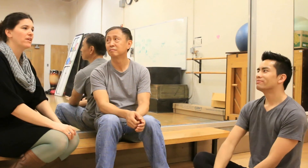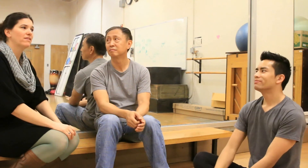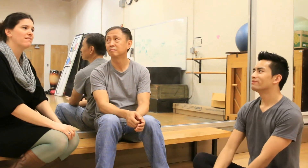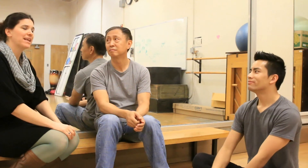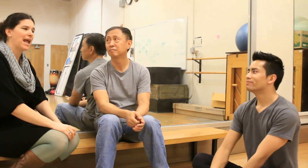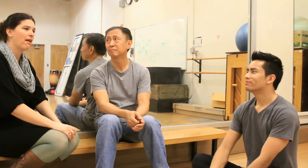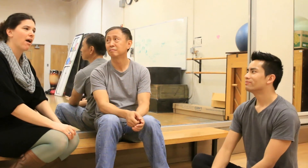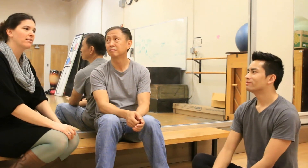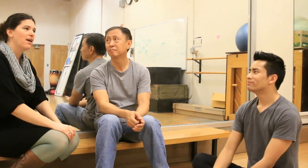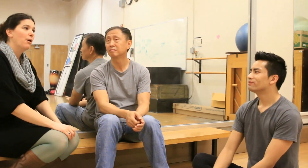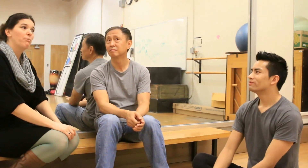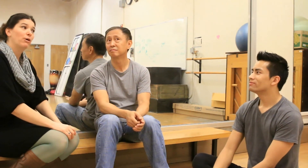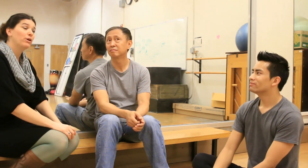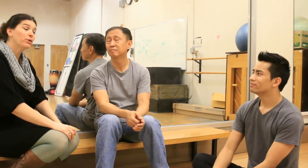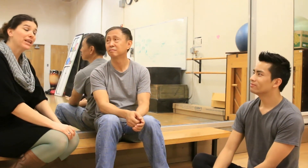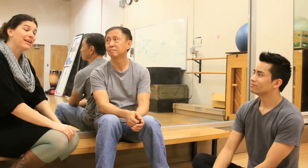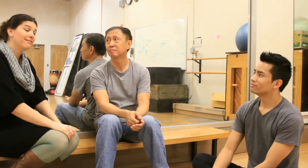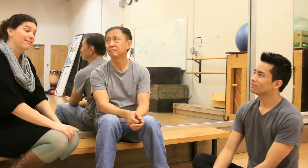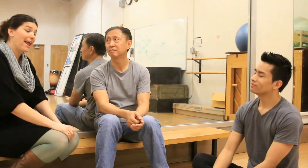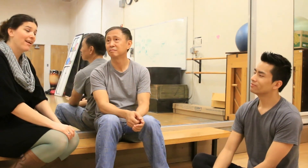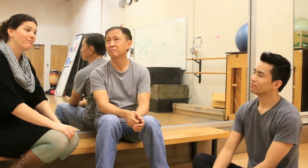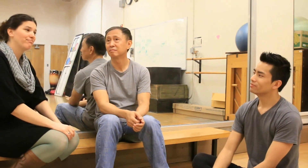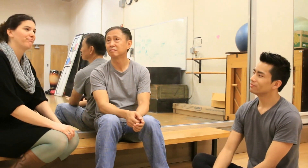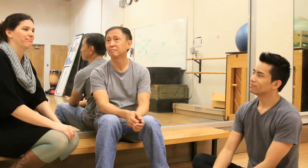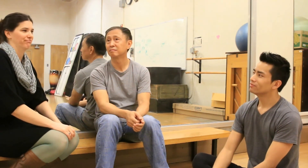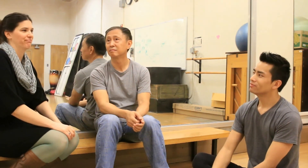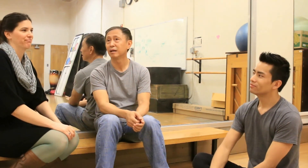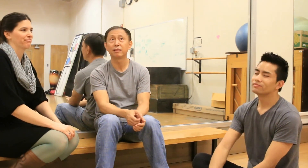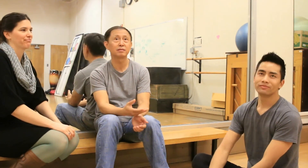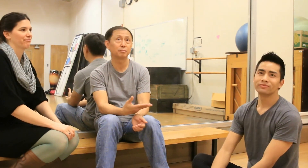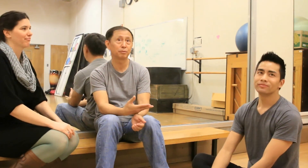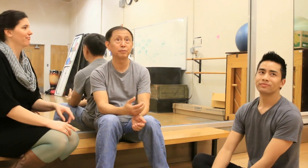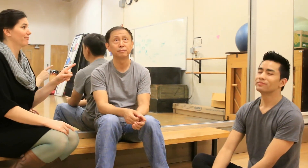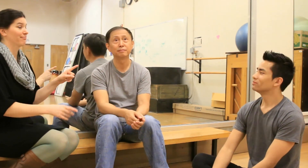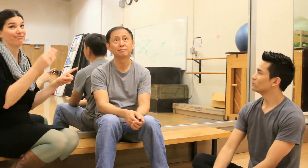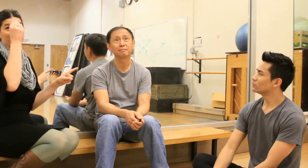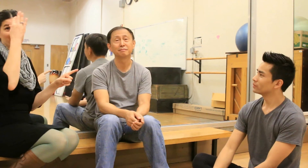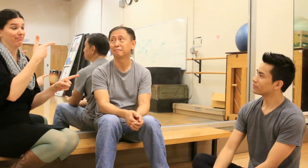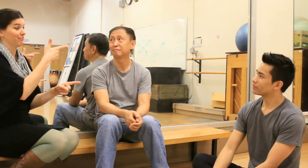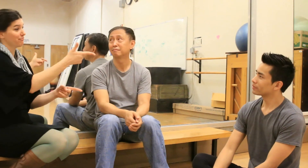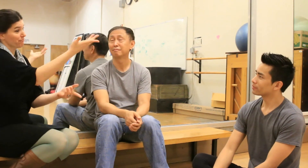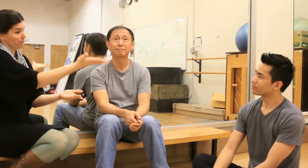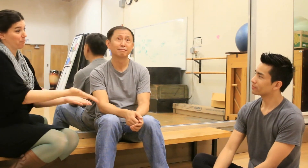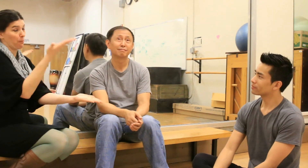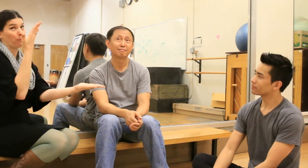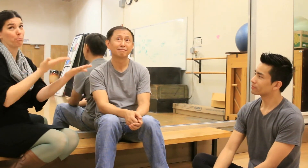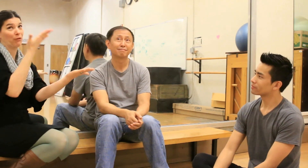deaf and think that they cannot, but we really can. And this is the proof.